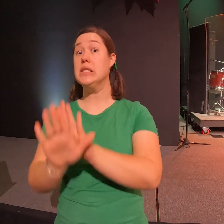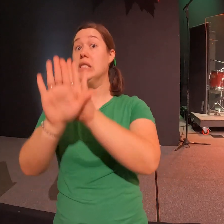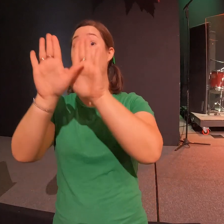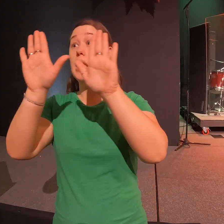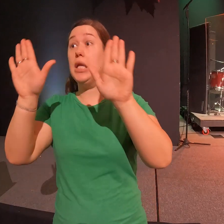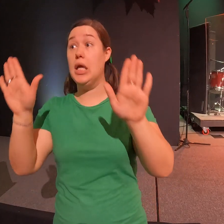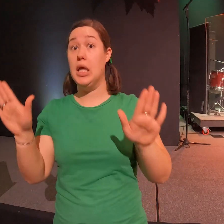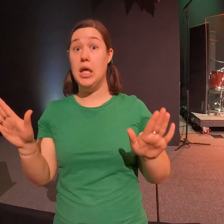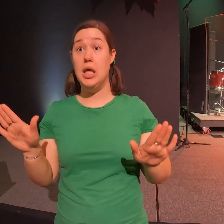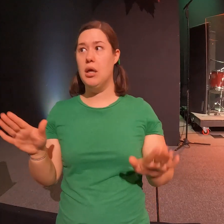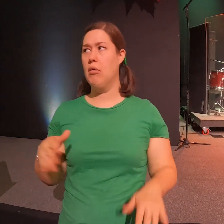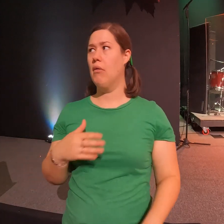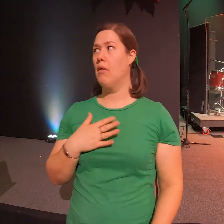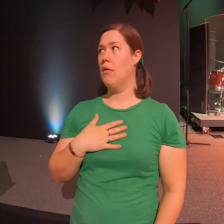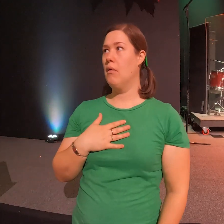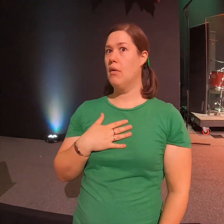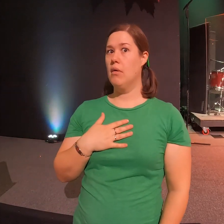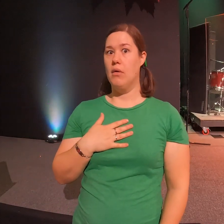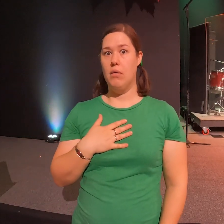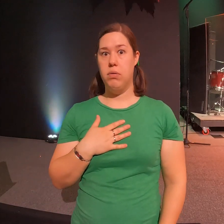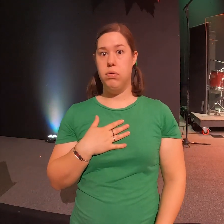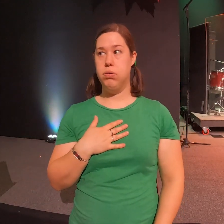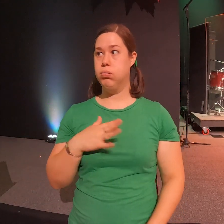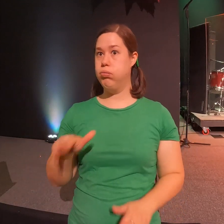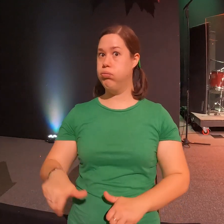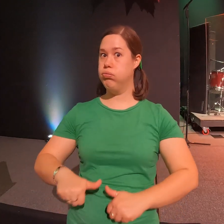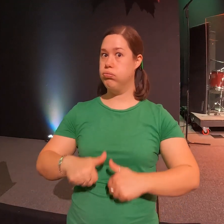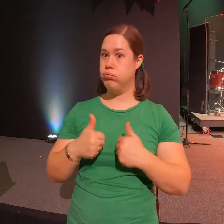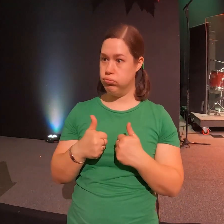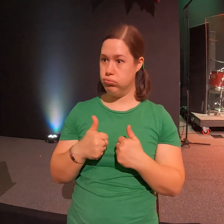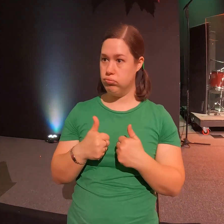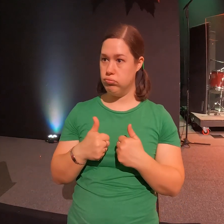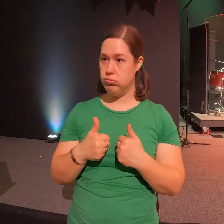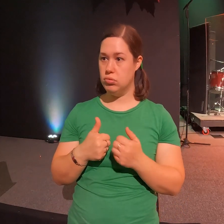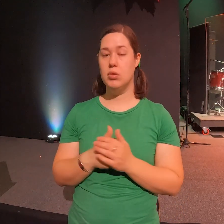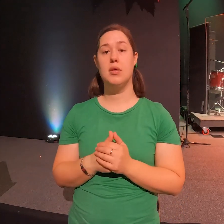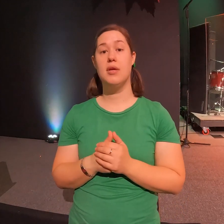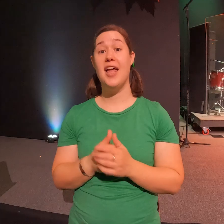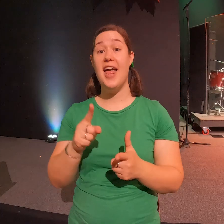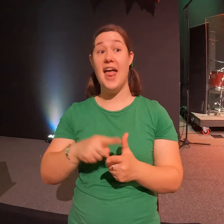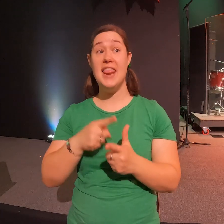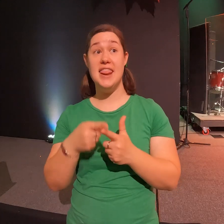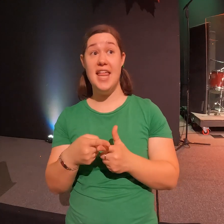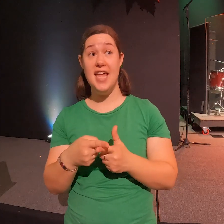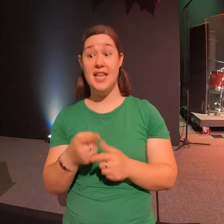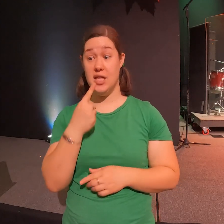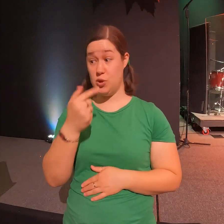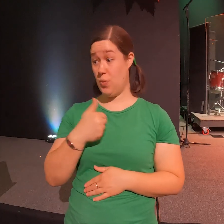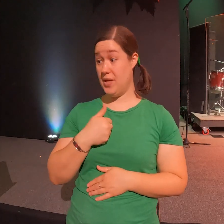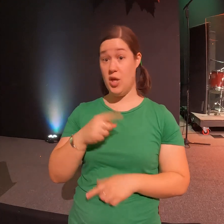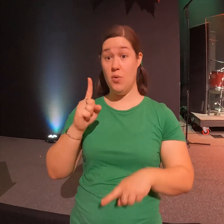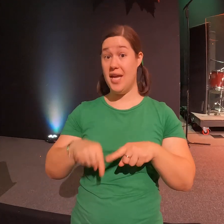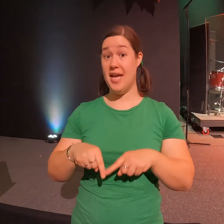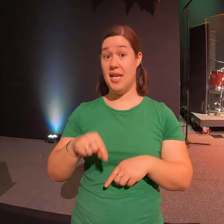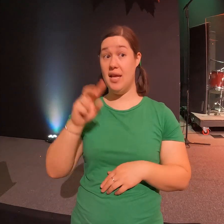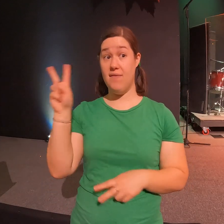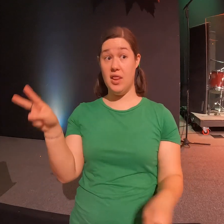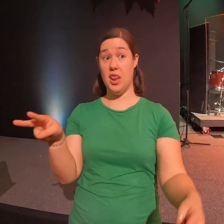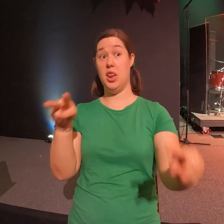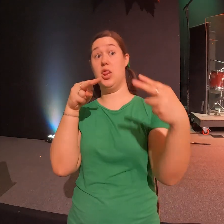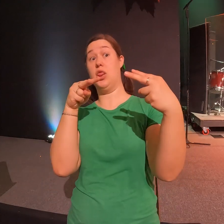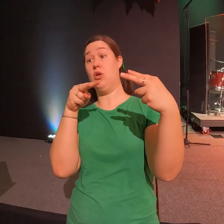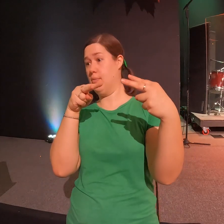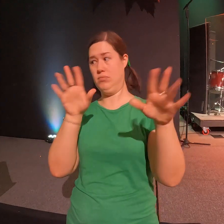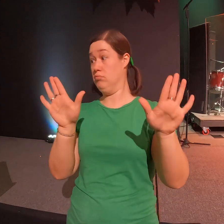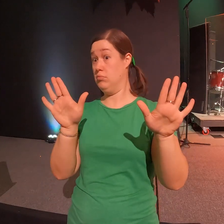But I did it. I made it. And then they told me, you can't even look at people. Like, don't even look at them because you might interfere with